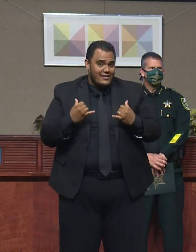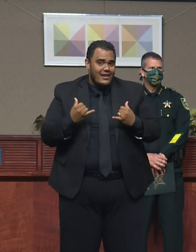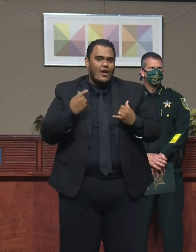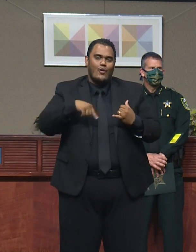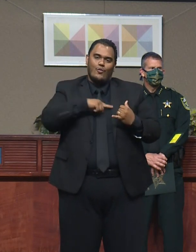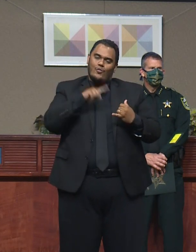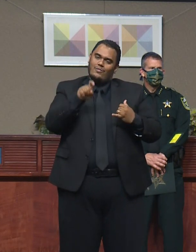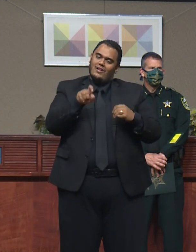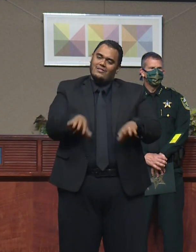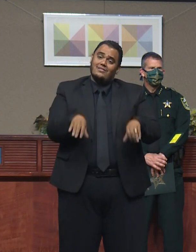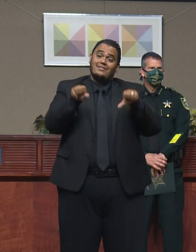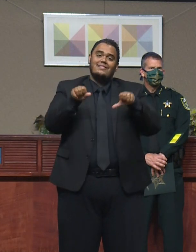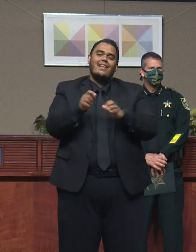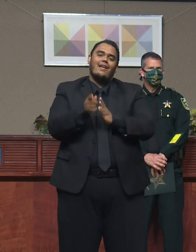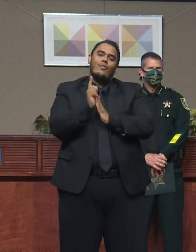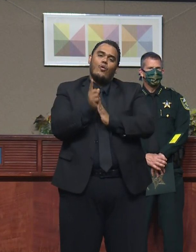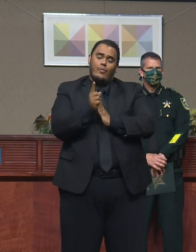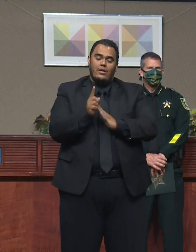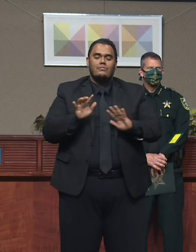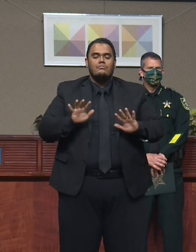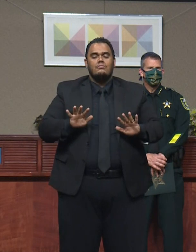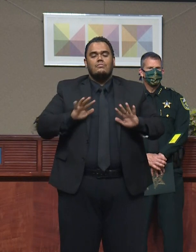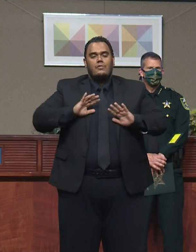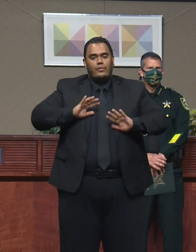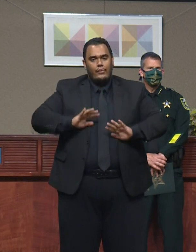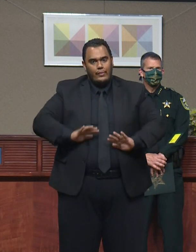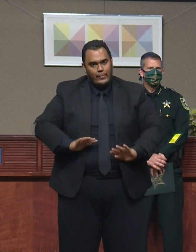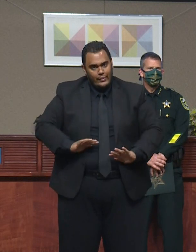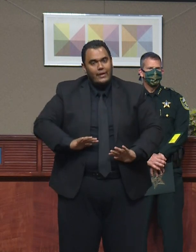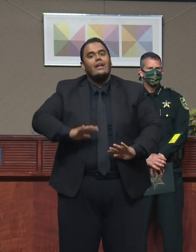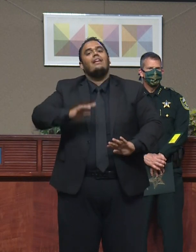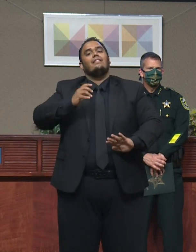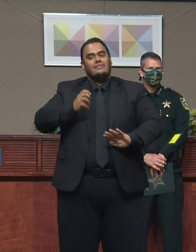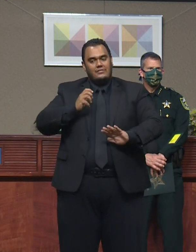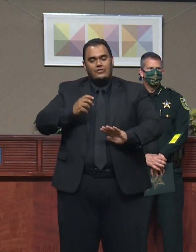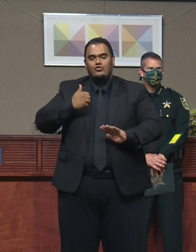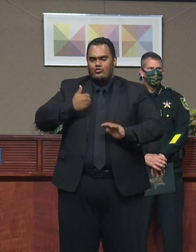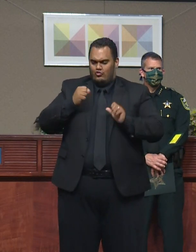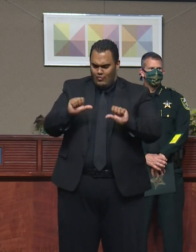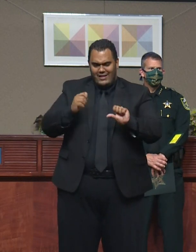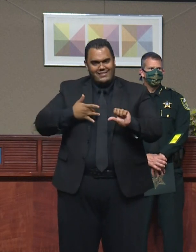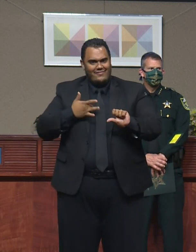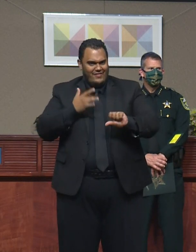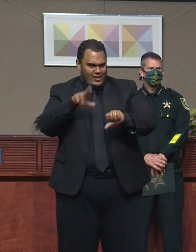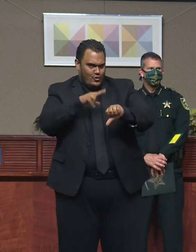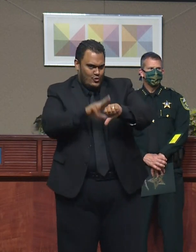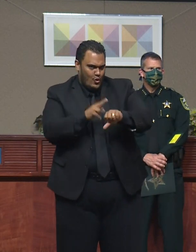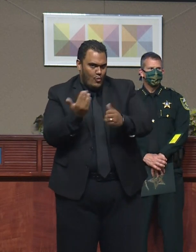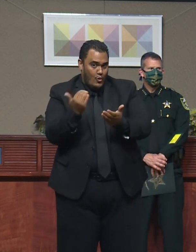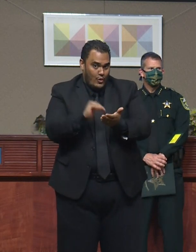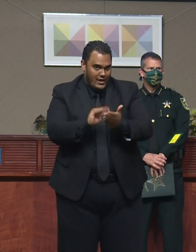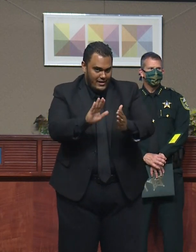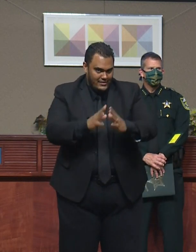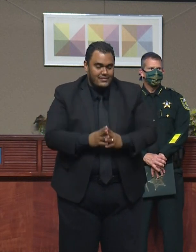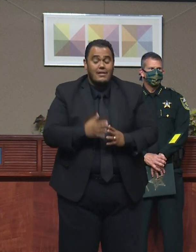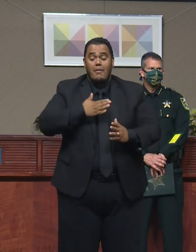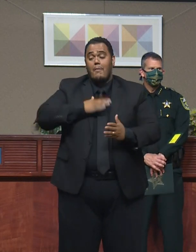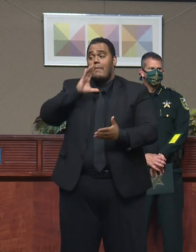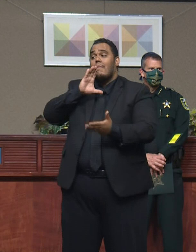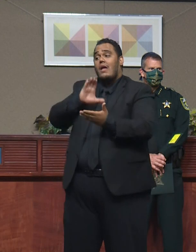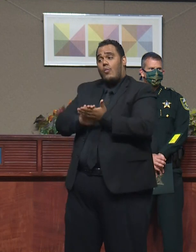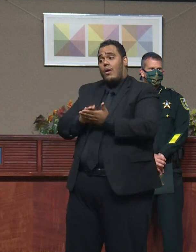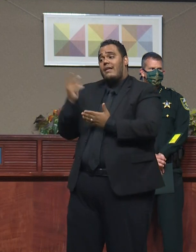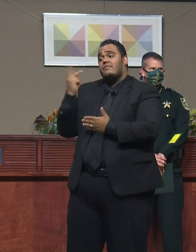to relax and be ourselves and try to return to some sense of normalcy. My wife and I